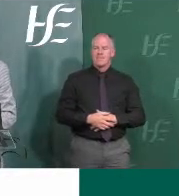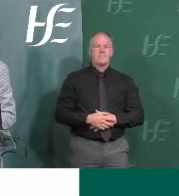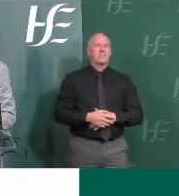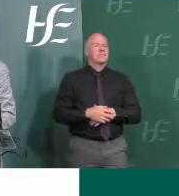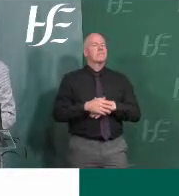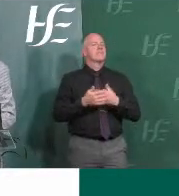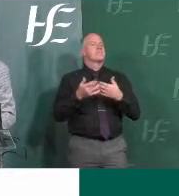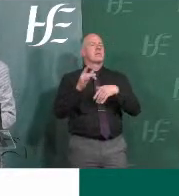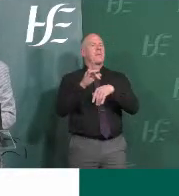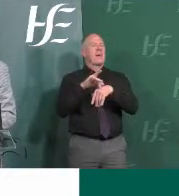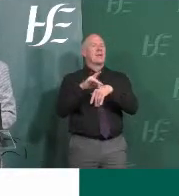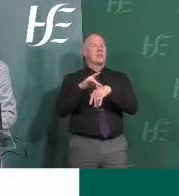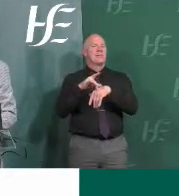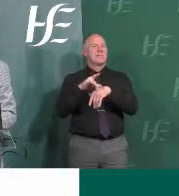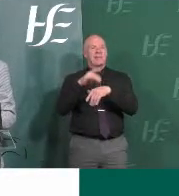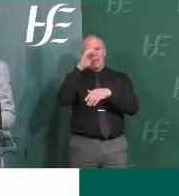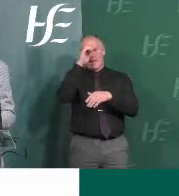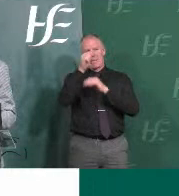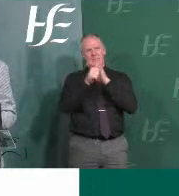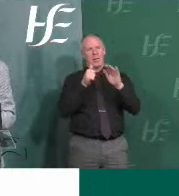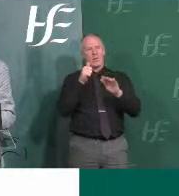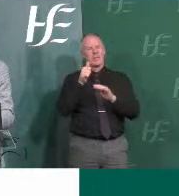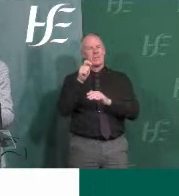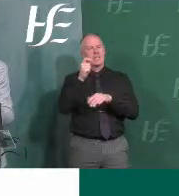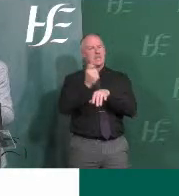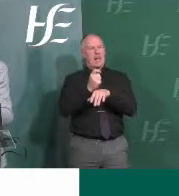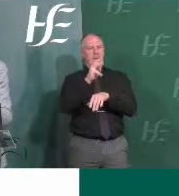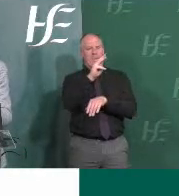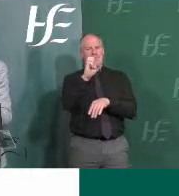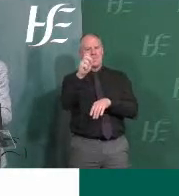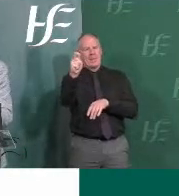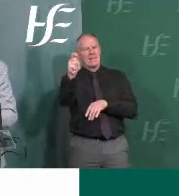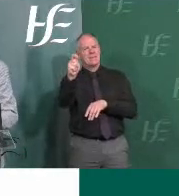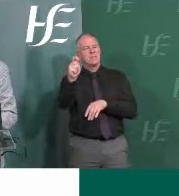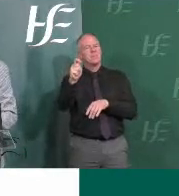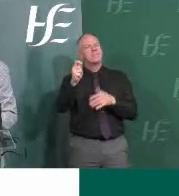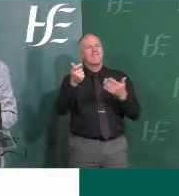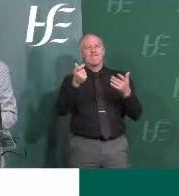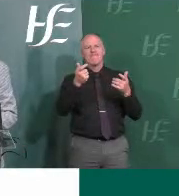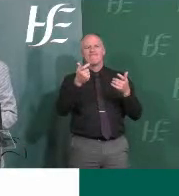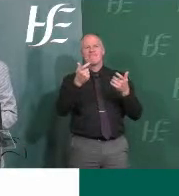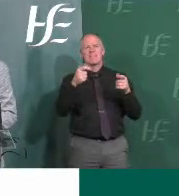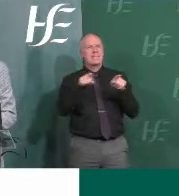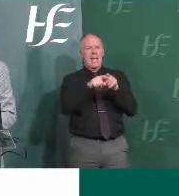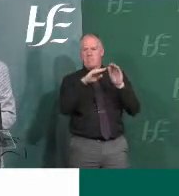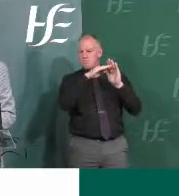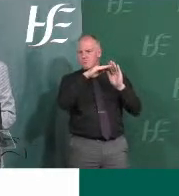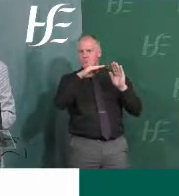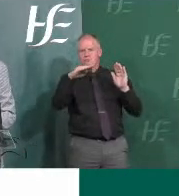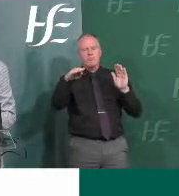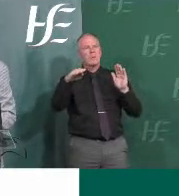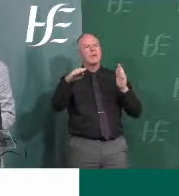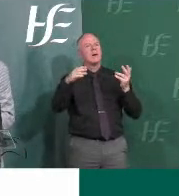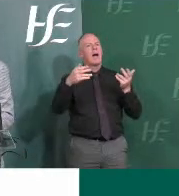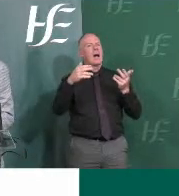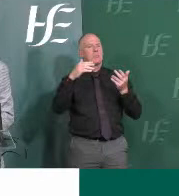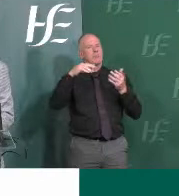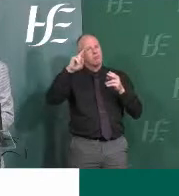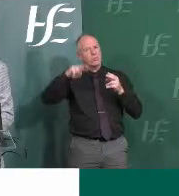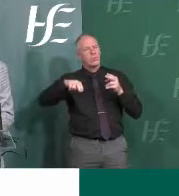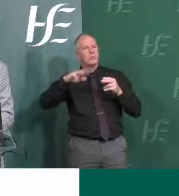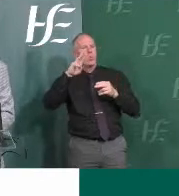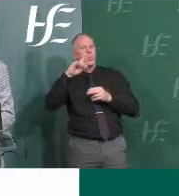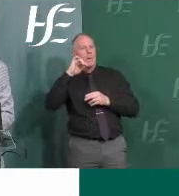patient experience time has been running reasonably flat, disimproving slightly with the growth in attendances